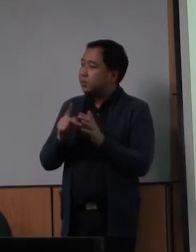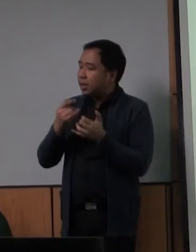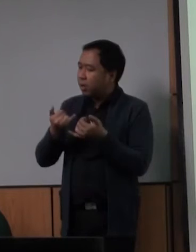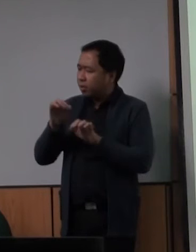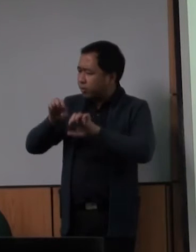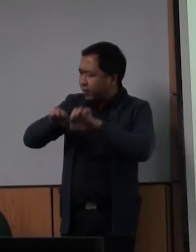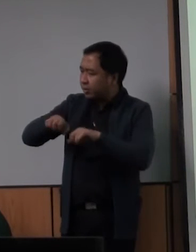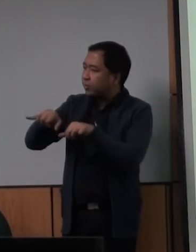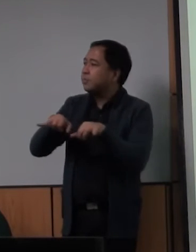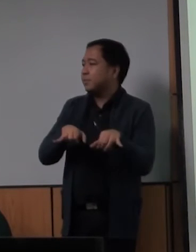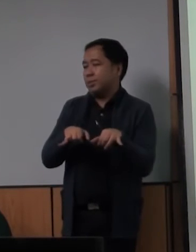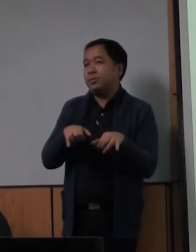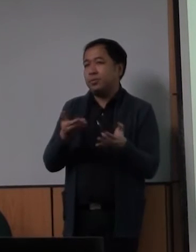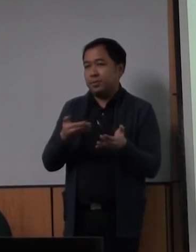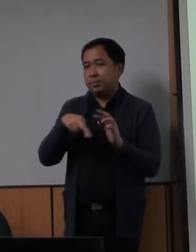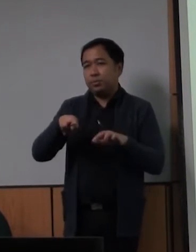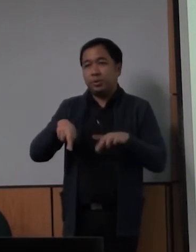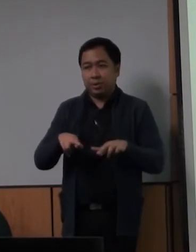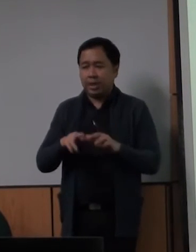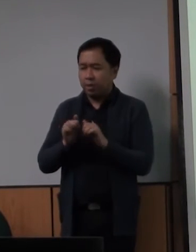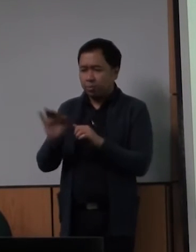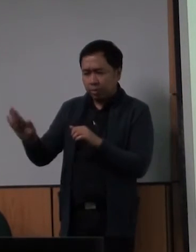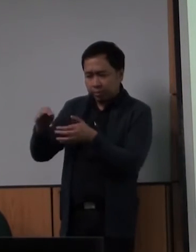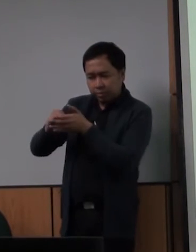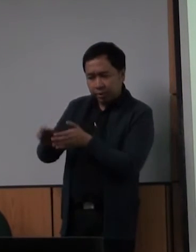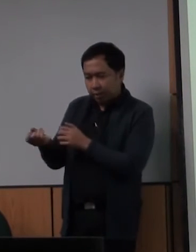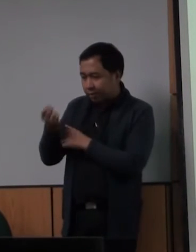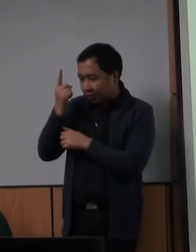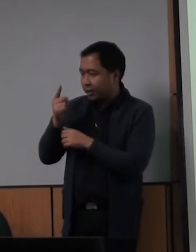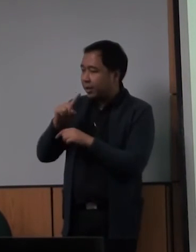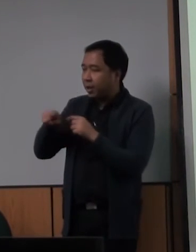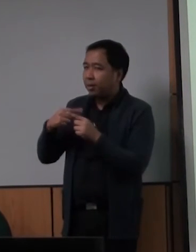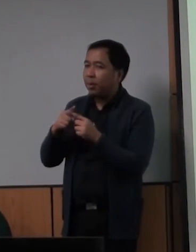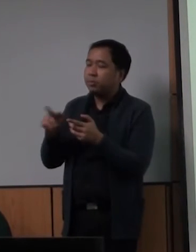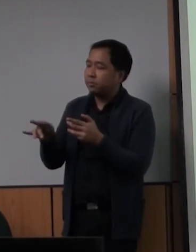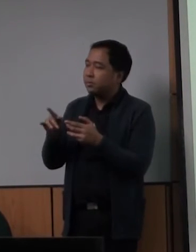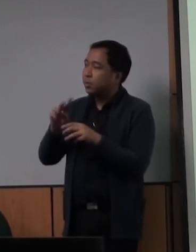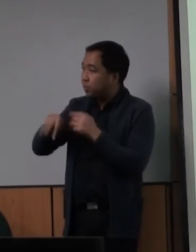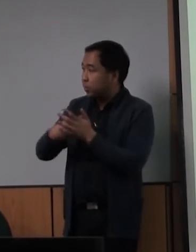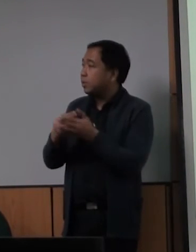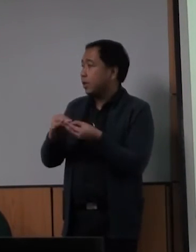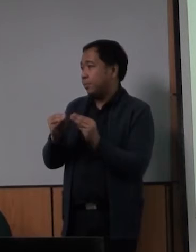study. So yung understanding of the deaf children.